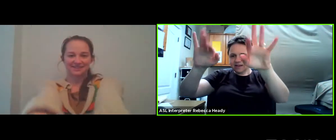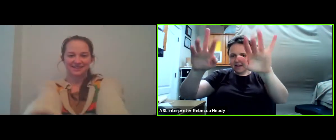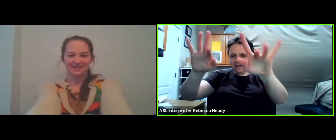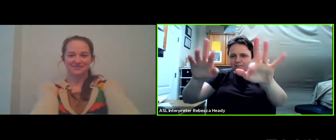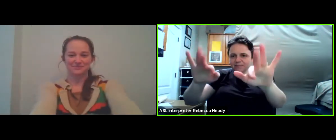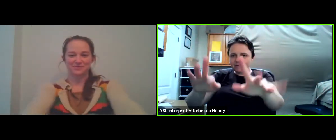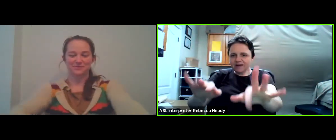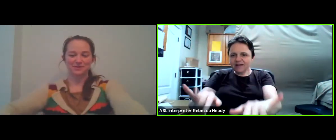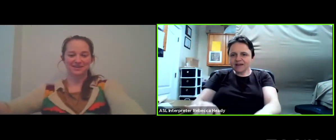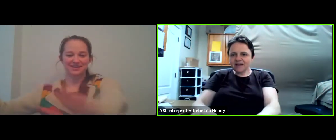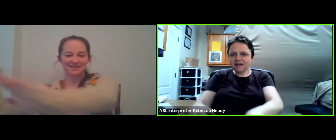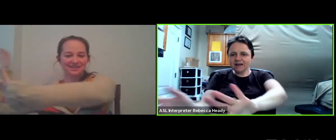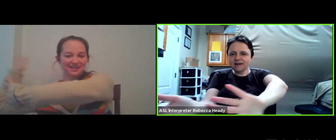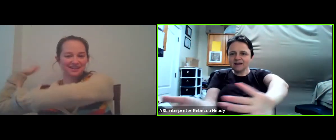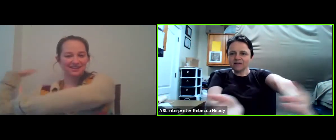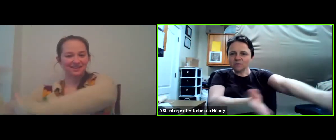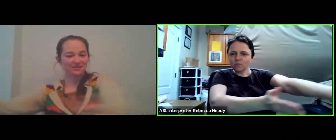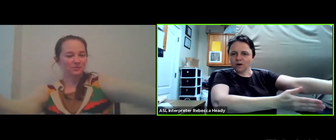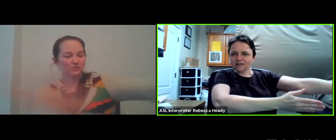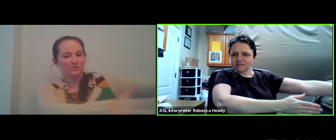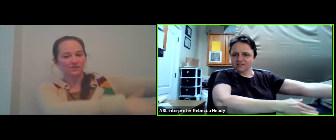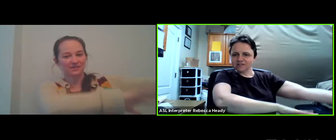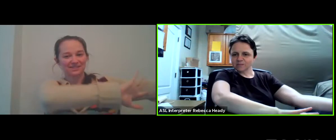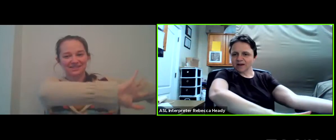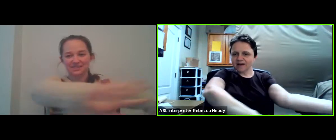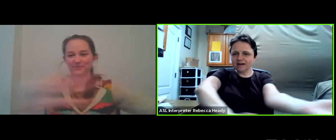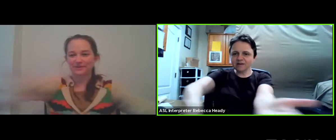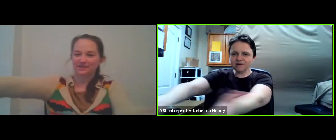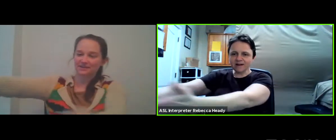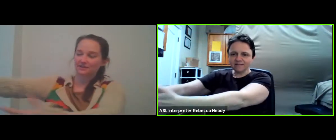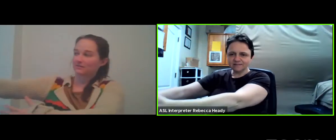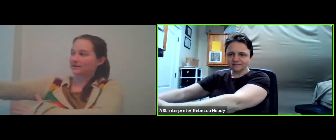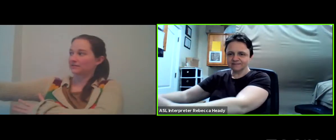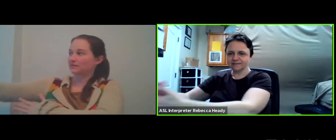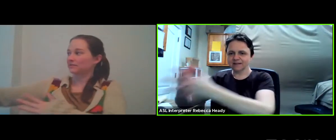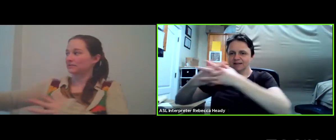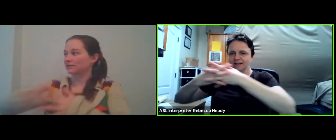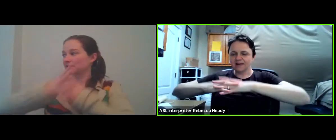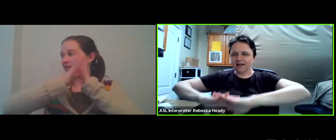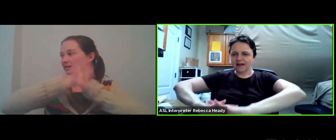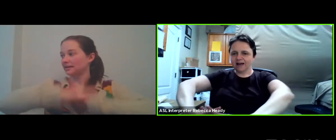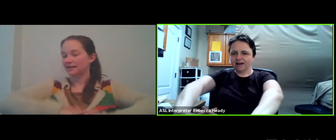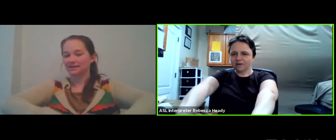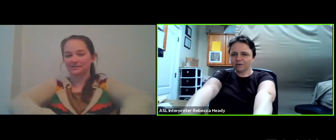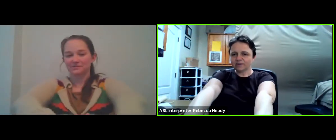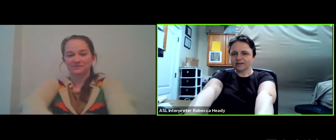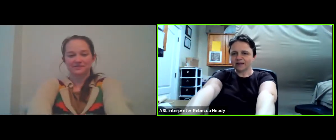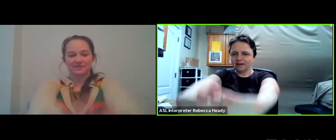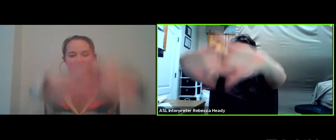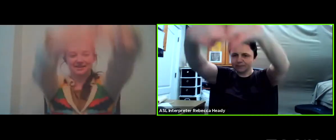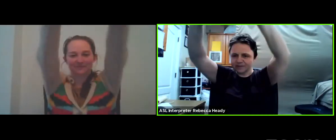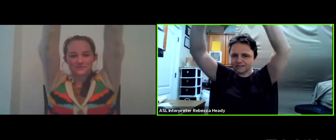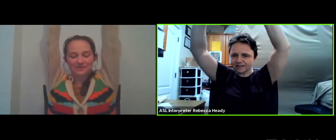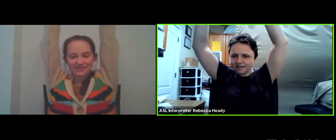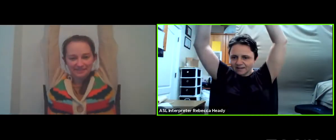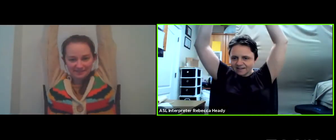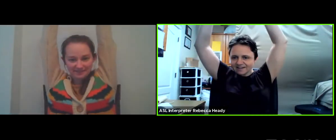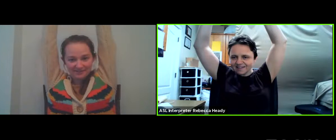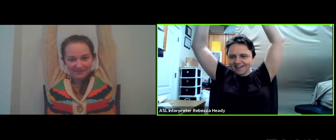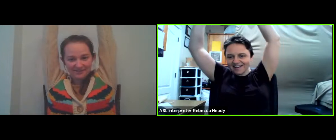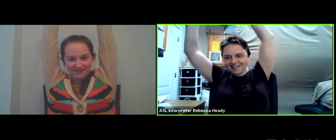Down the rain and pushed the spider out. Out came